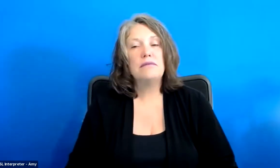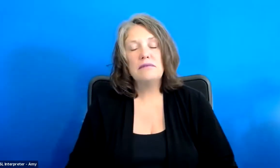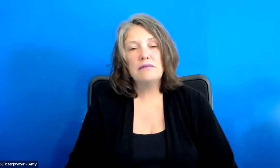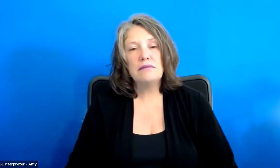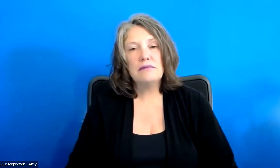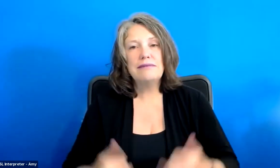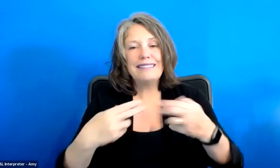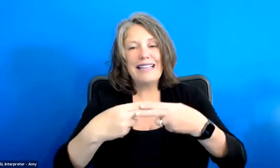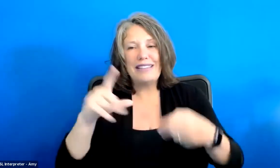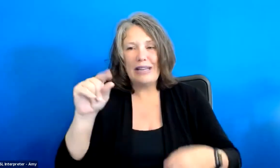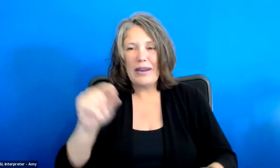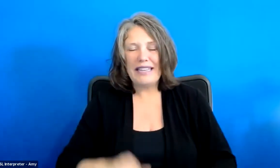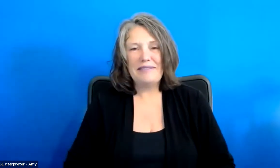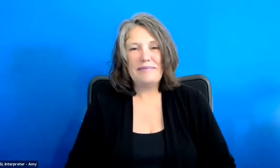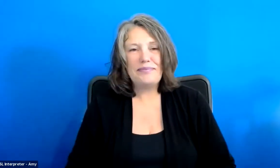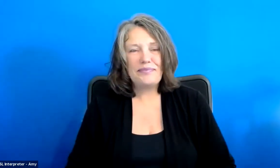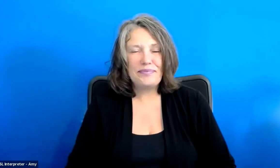Slide 20.